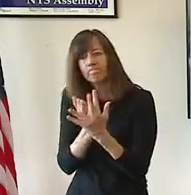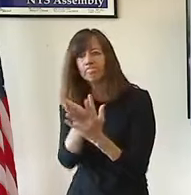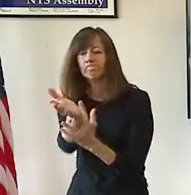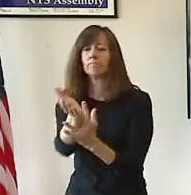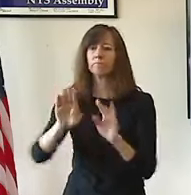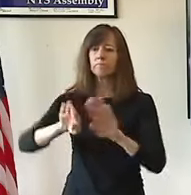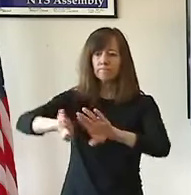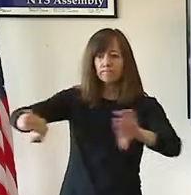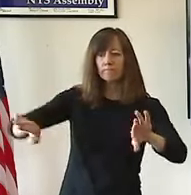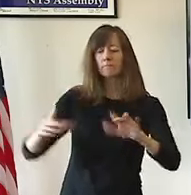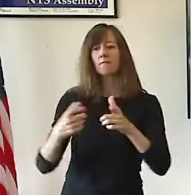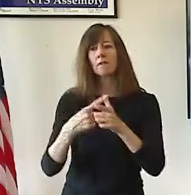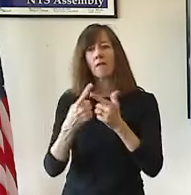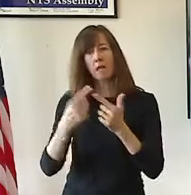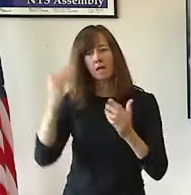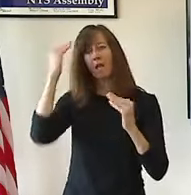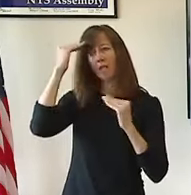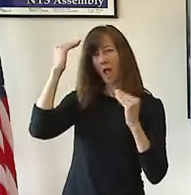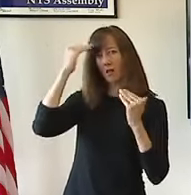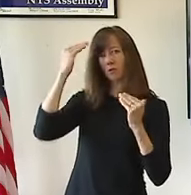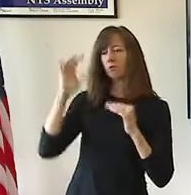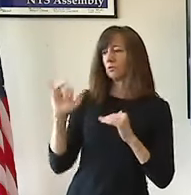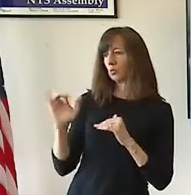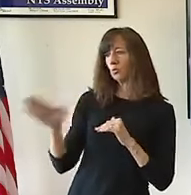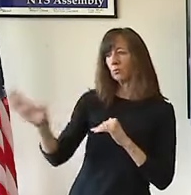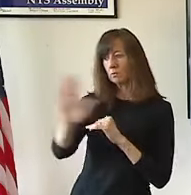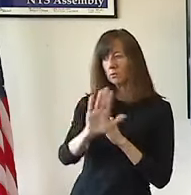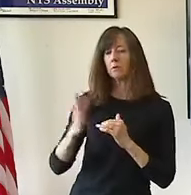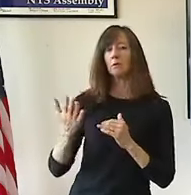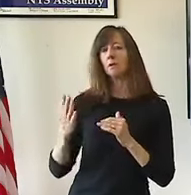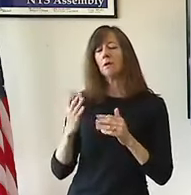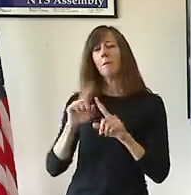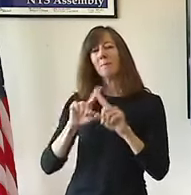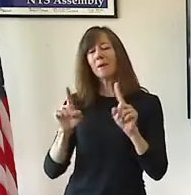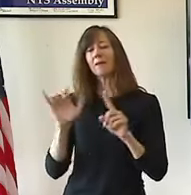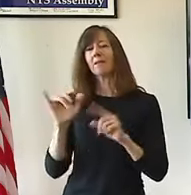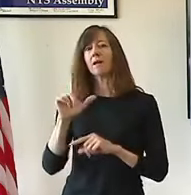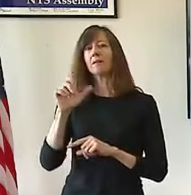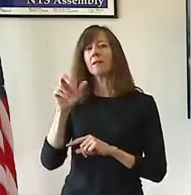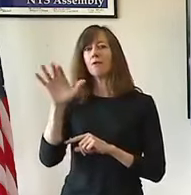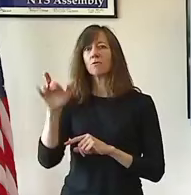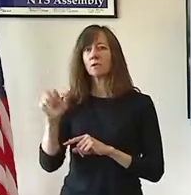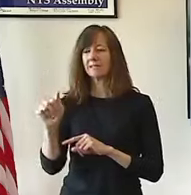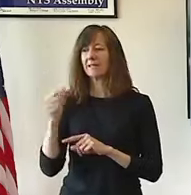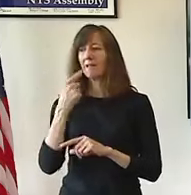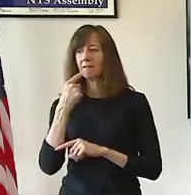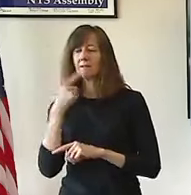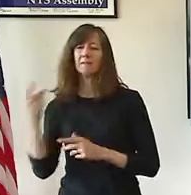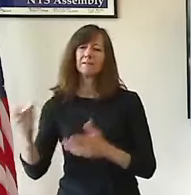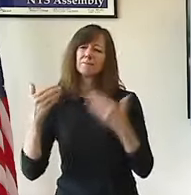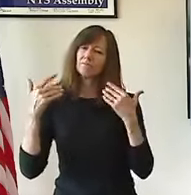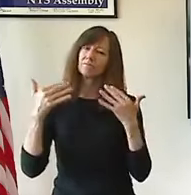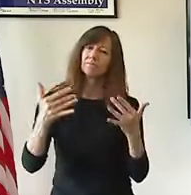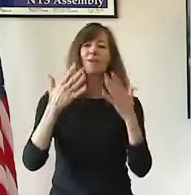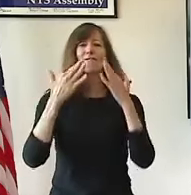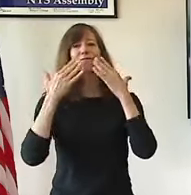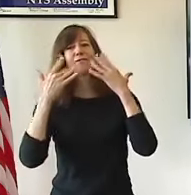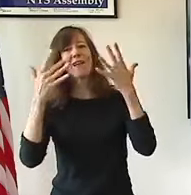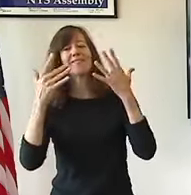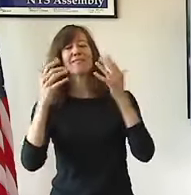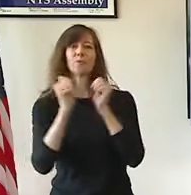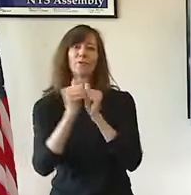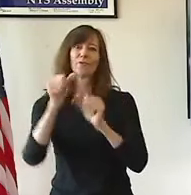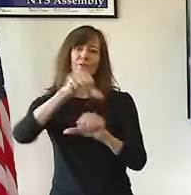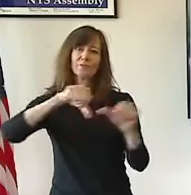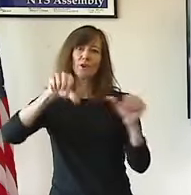Lyra encourages, perhaps just be a little friendlier to each other. And as we deal with this ongoing